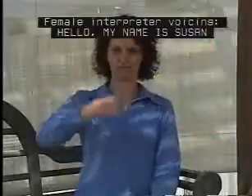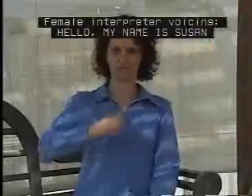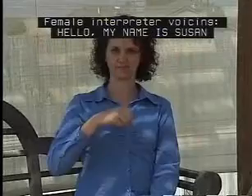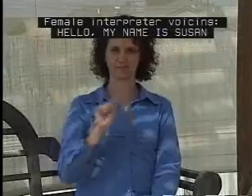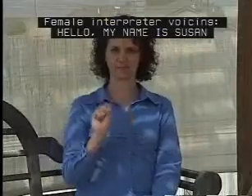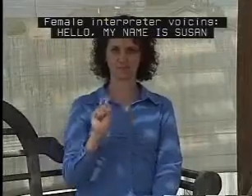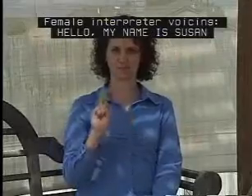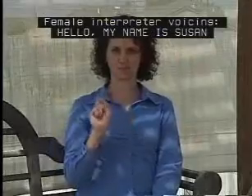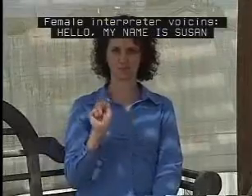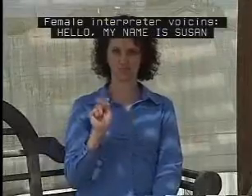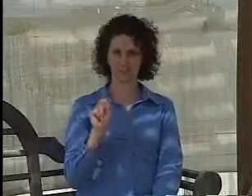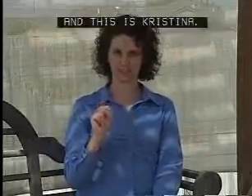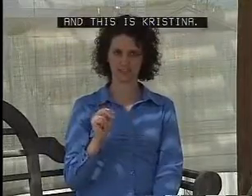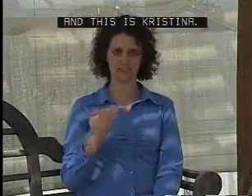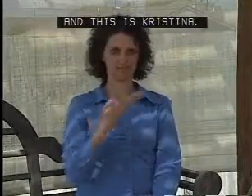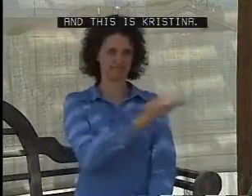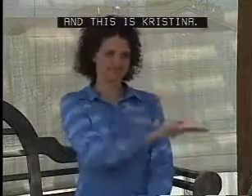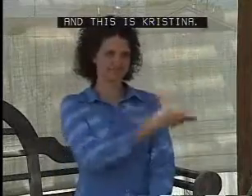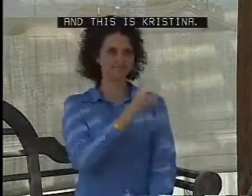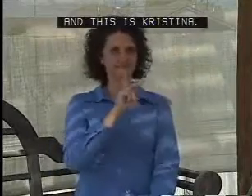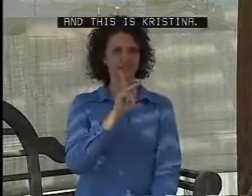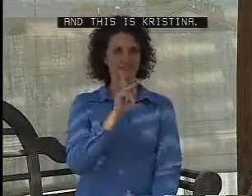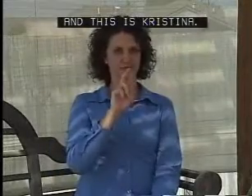Hello, my name is Susan, and this is Christina.